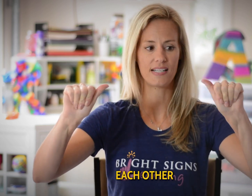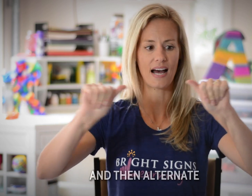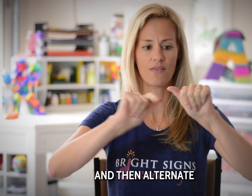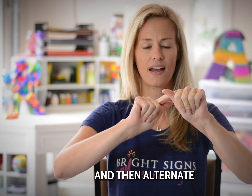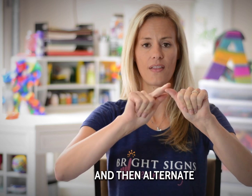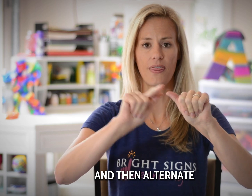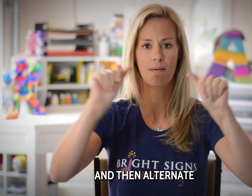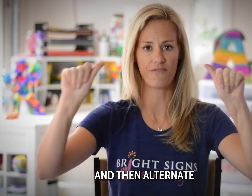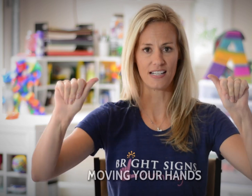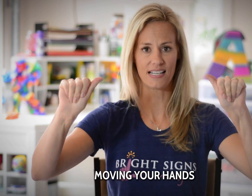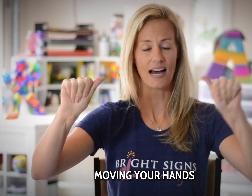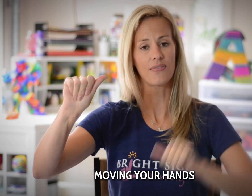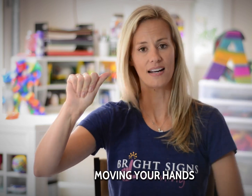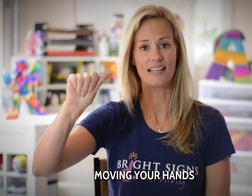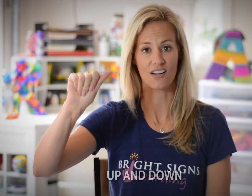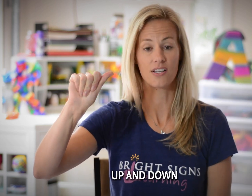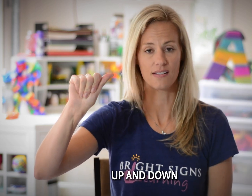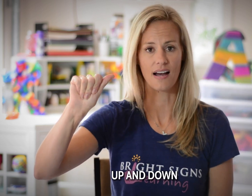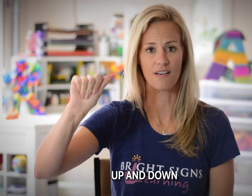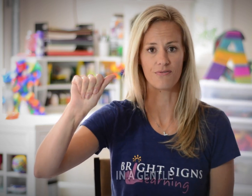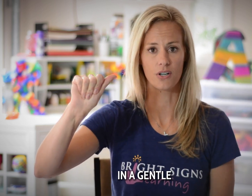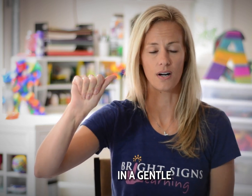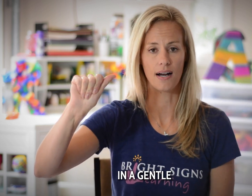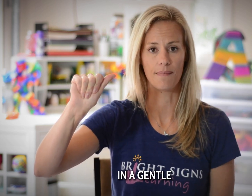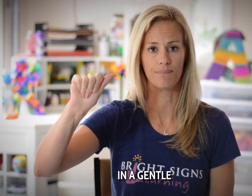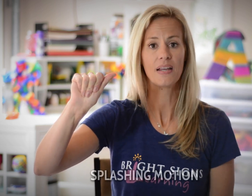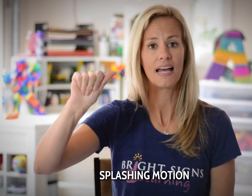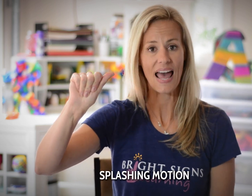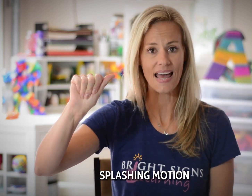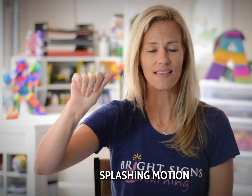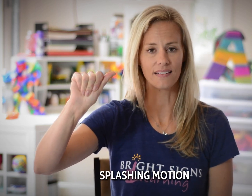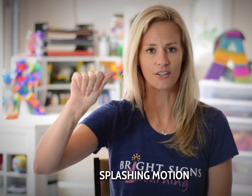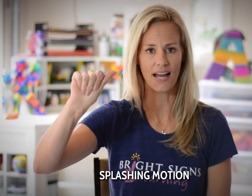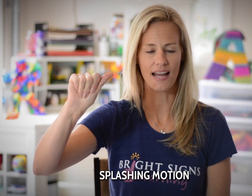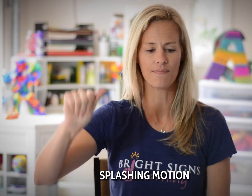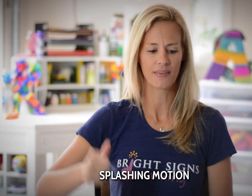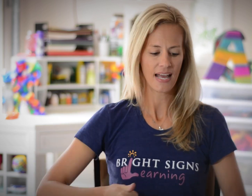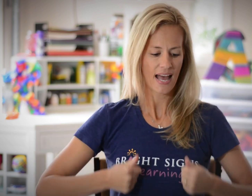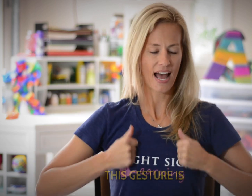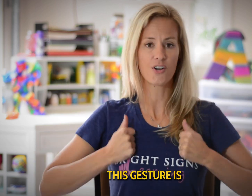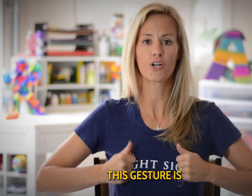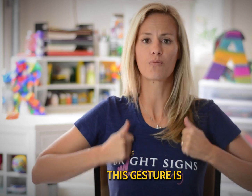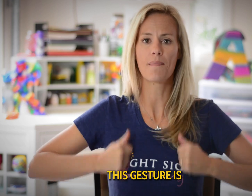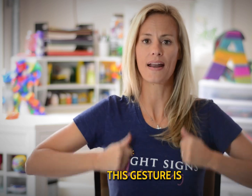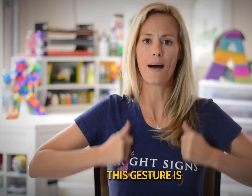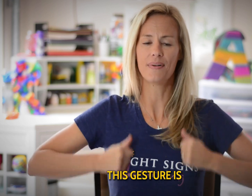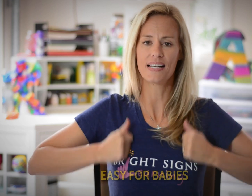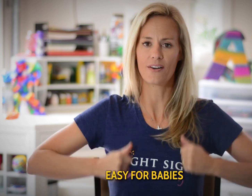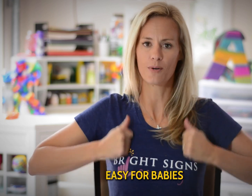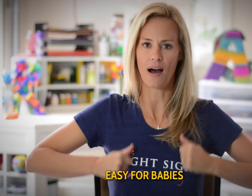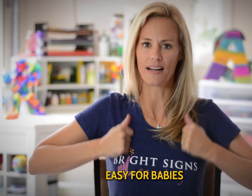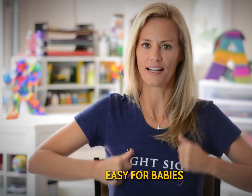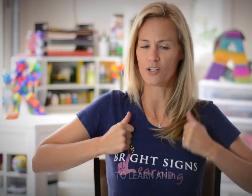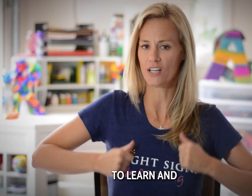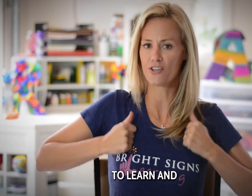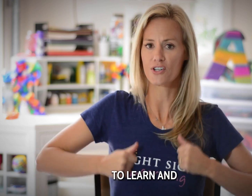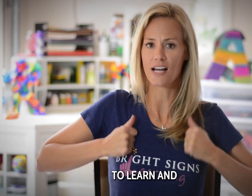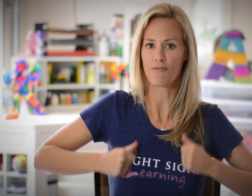then alternate moving your hands up and down in a gentle, splashing motion. This gesture is easy for babies to learn and